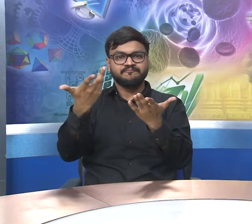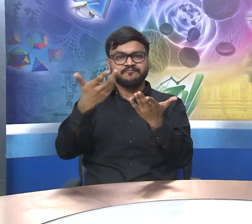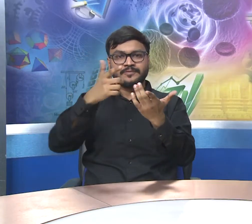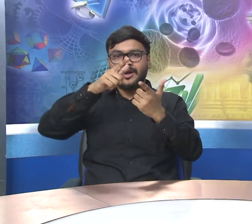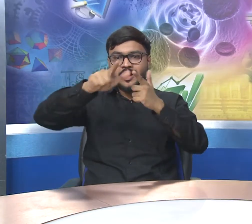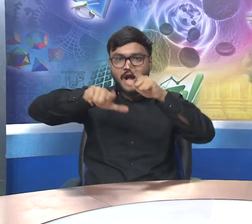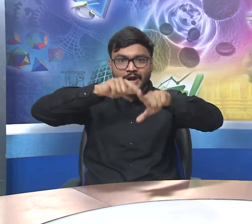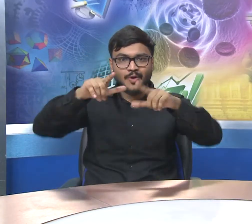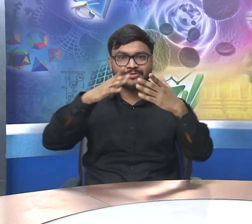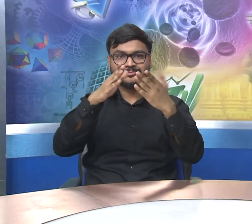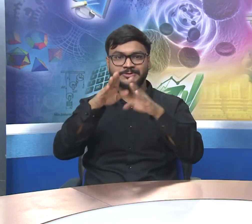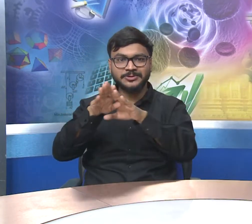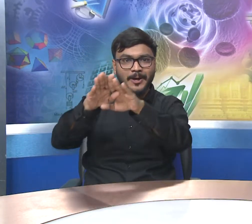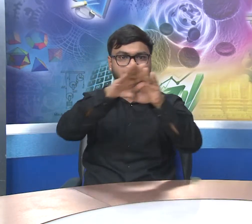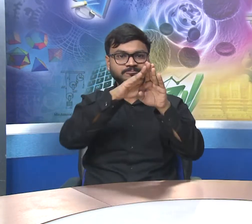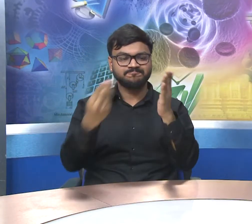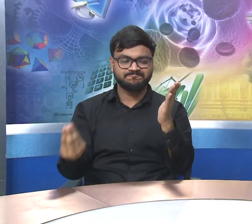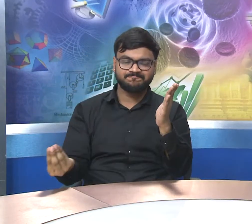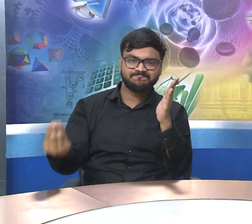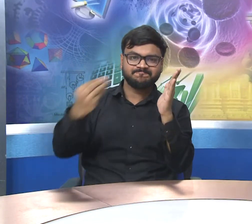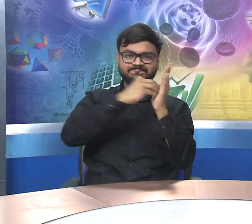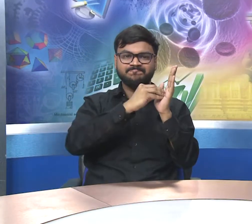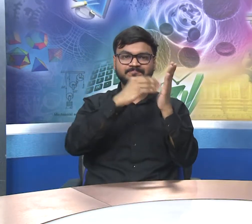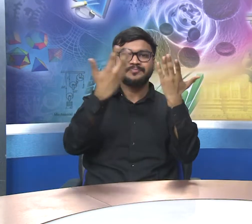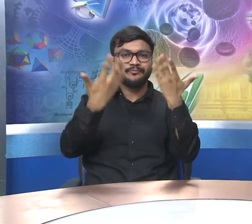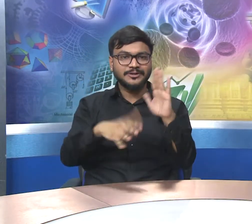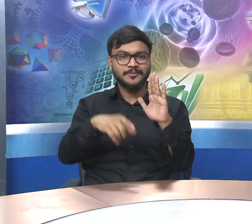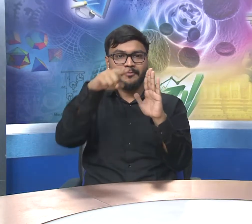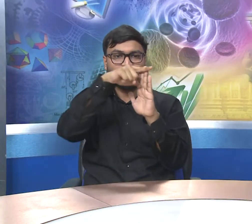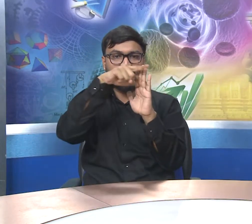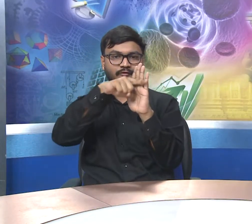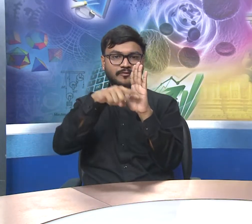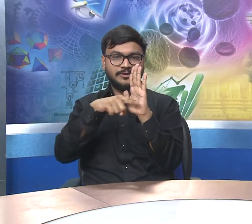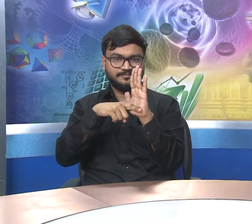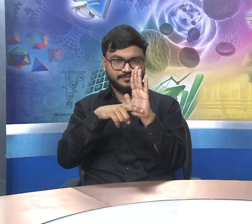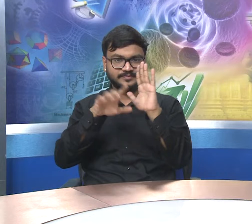and it was done in the Netherlands.